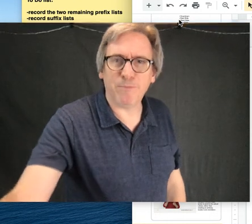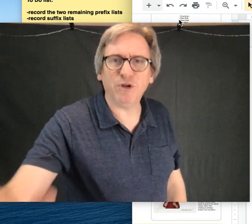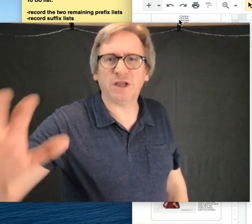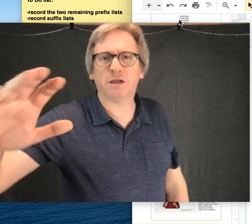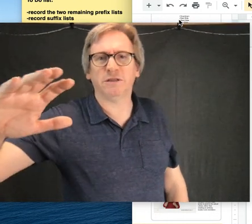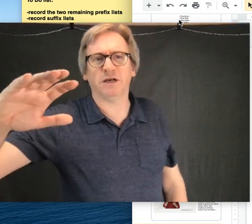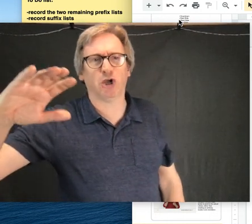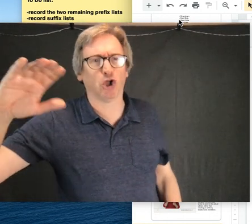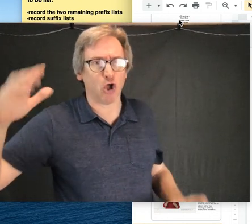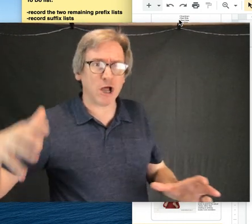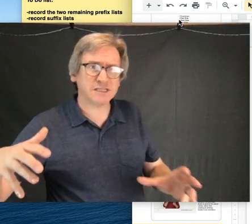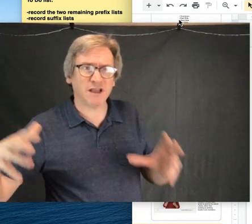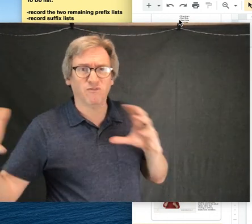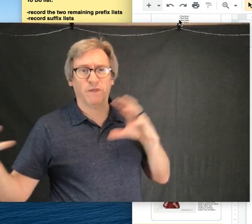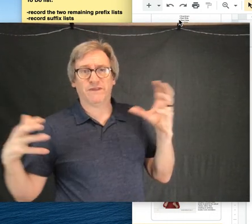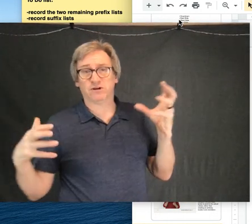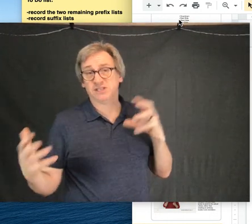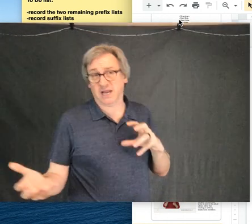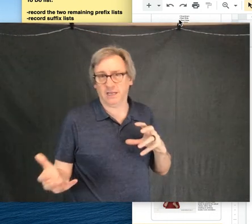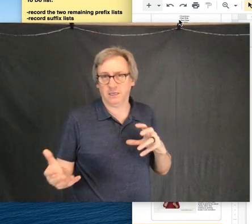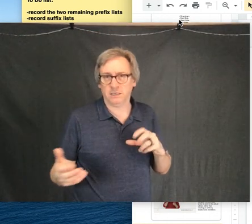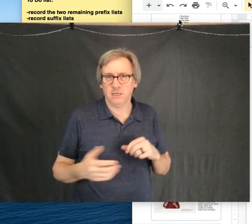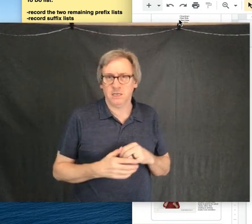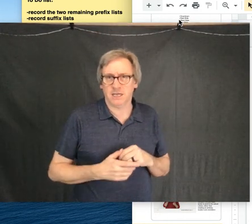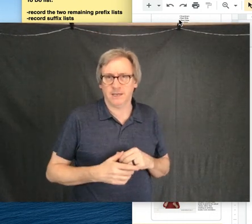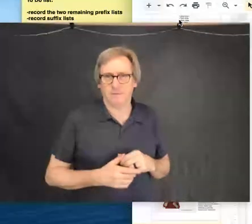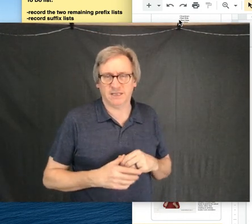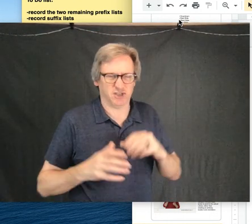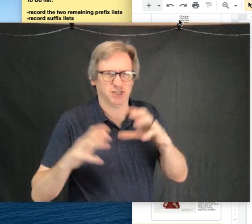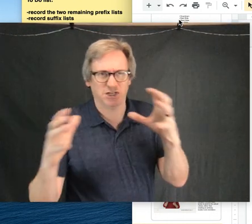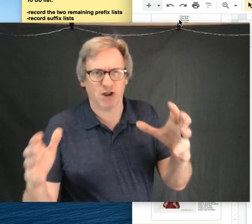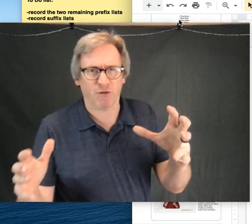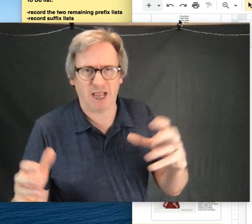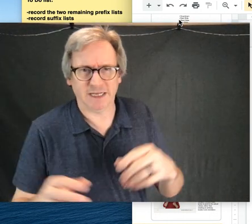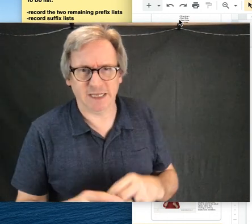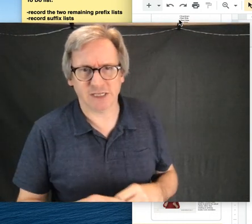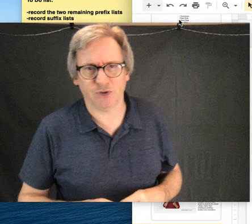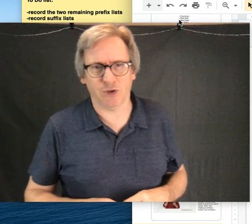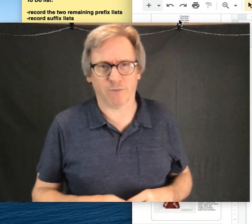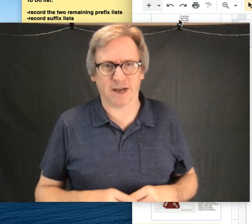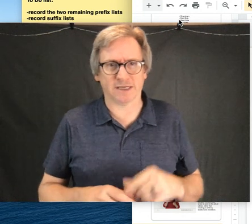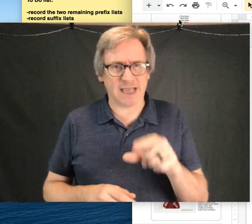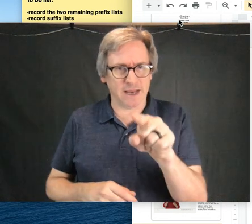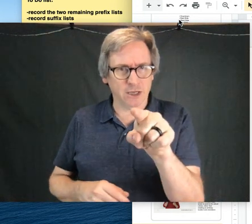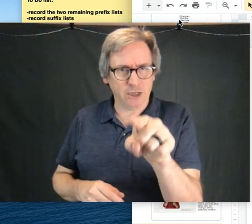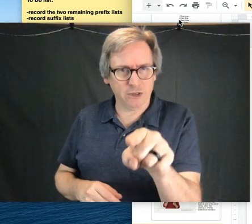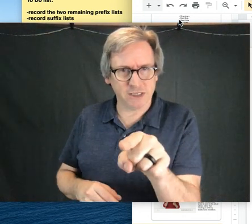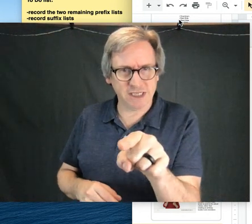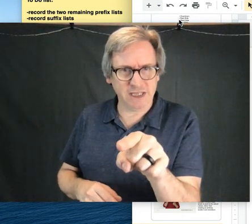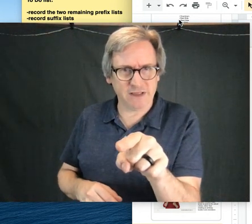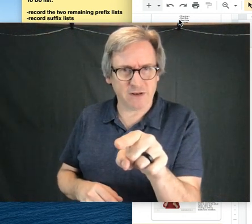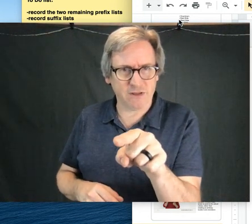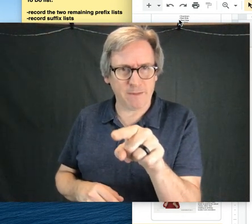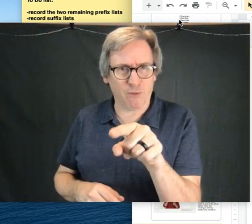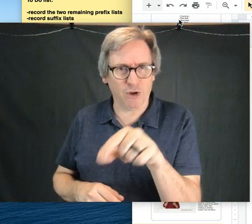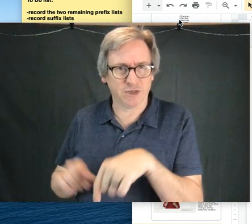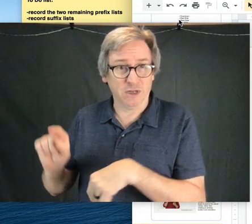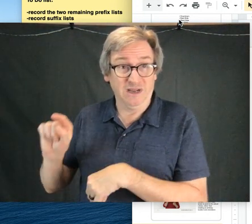And I put the gloss of what they're signing. It's just a general idea so you can practice. And you can see